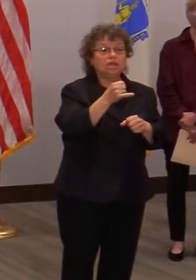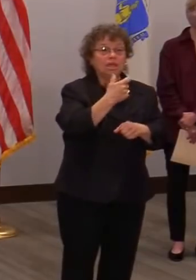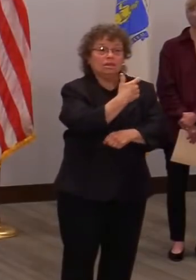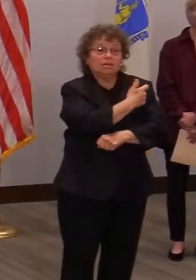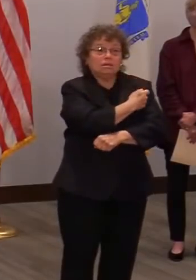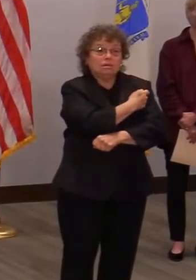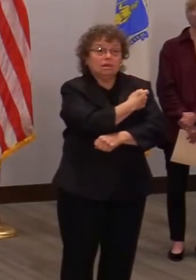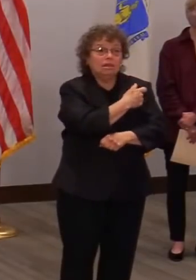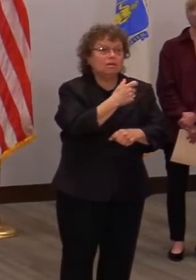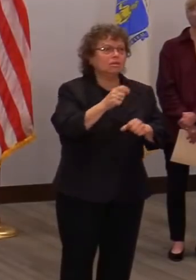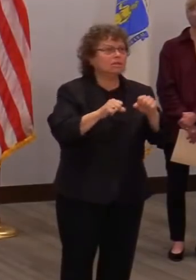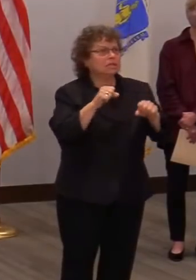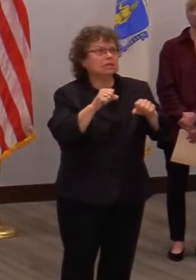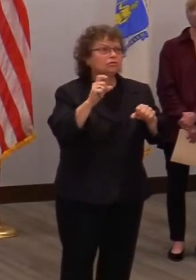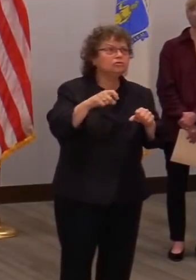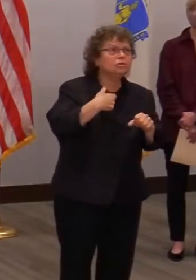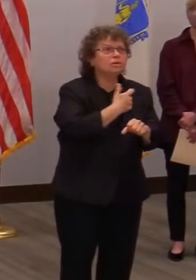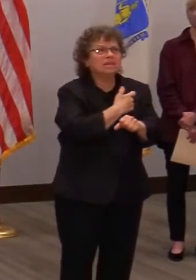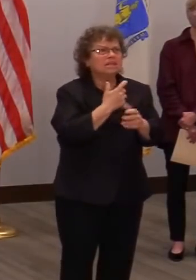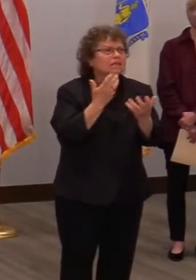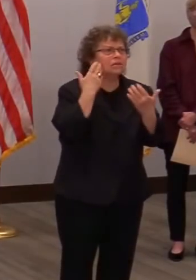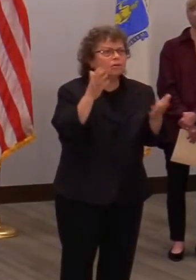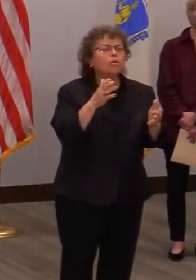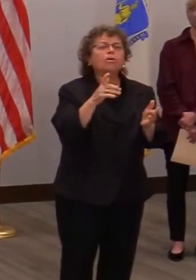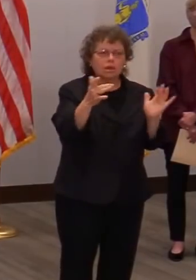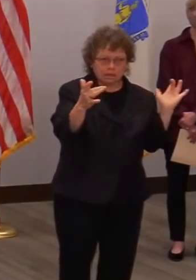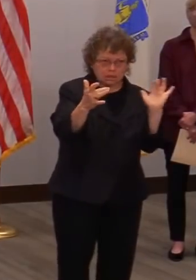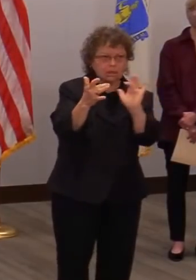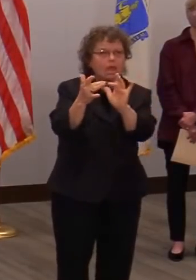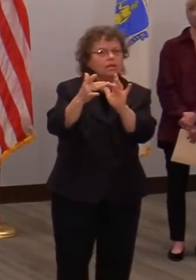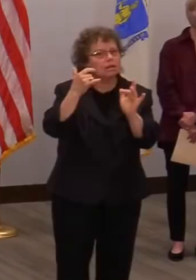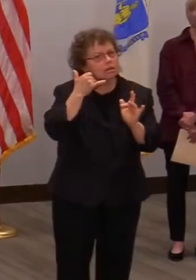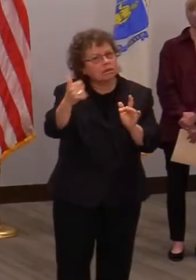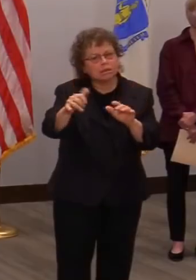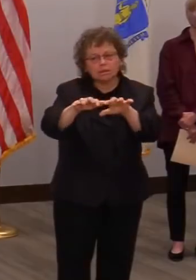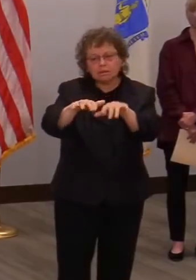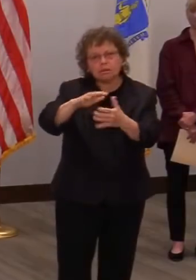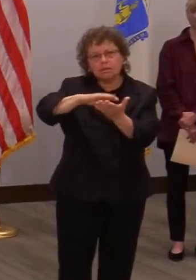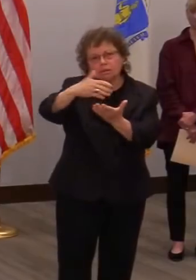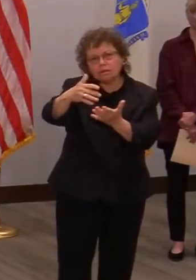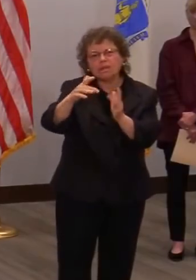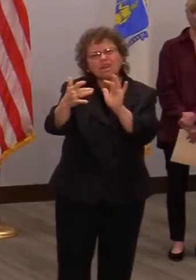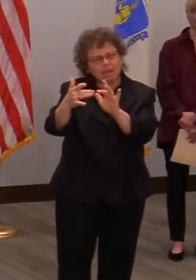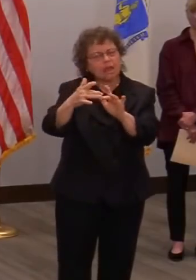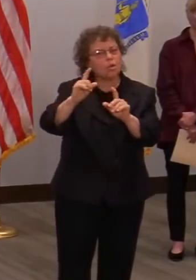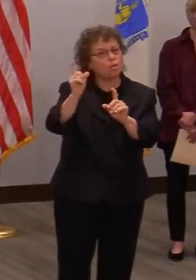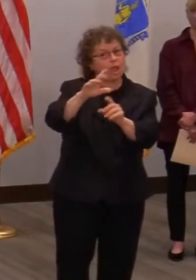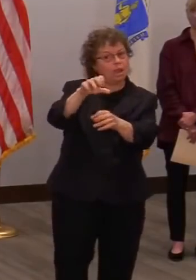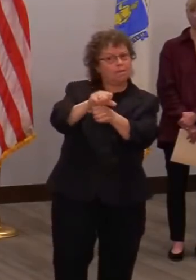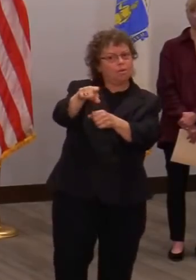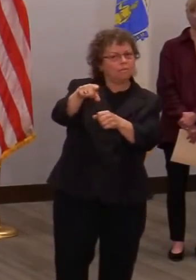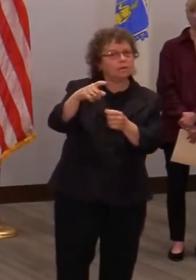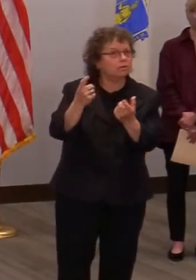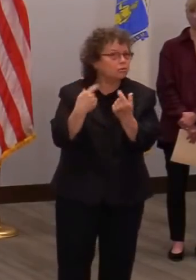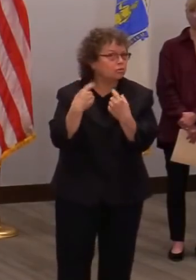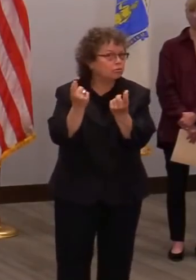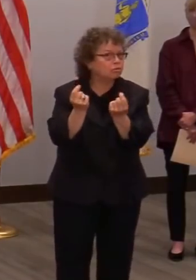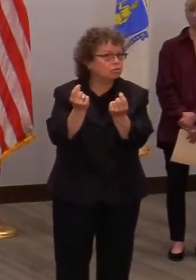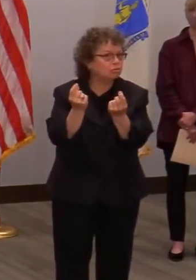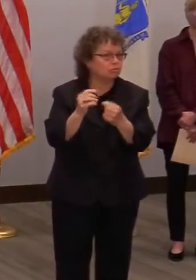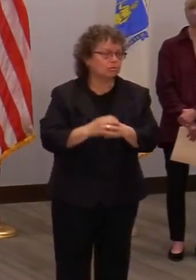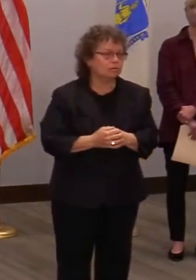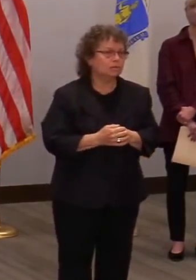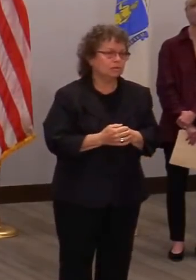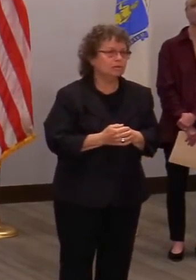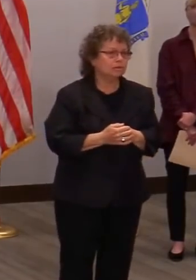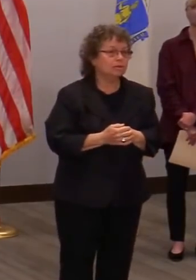have questions about your appointment, you should reach out to your provider or the vaccination clinic where you have that appointment scheduled.